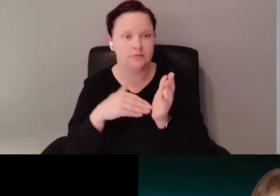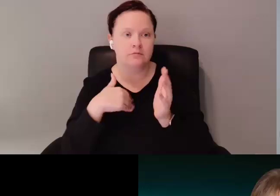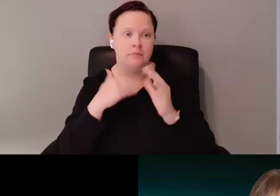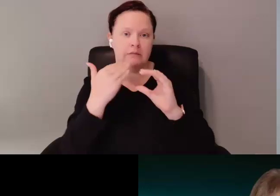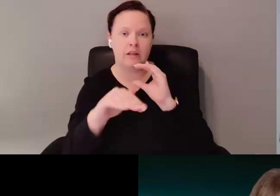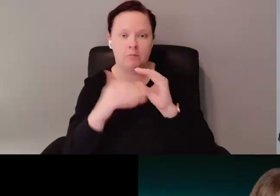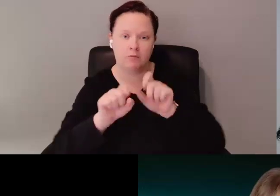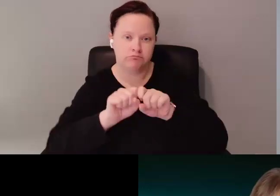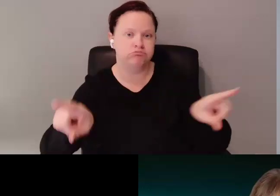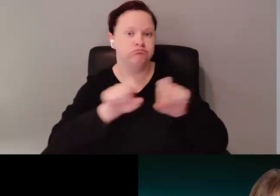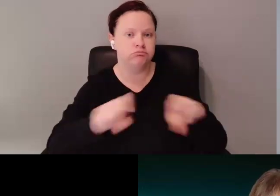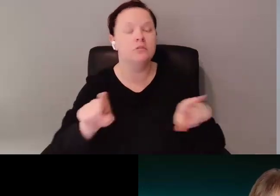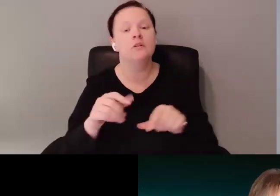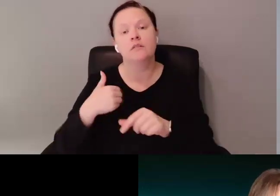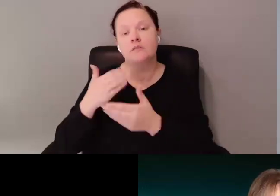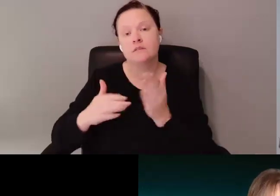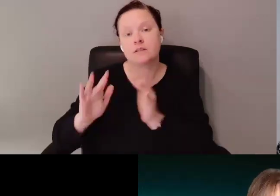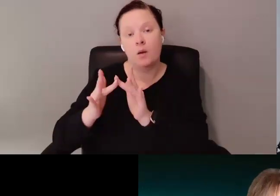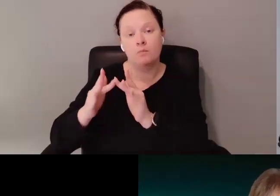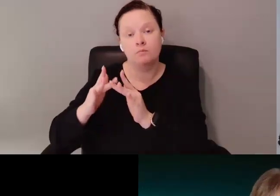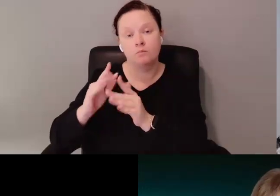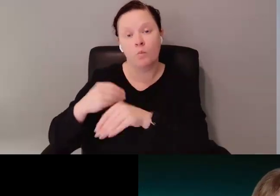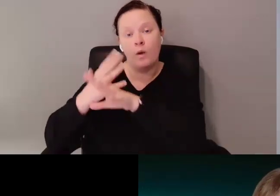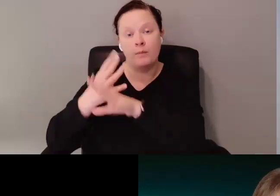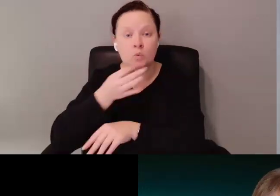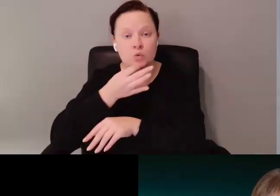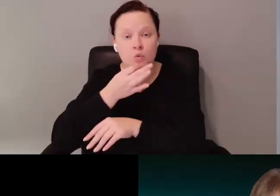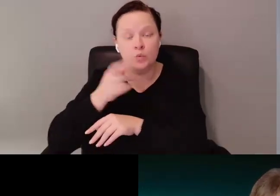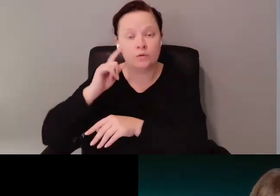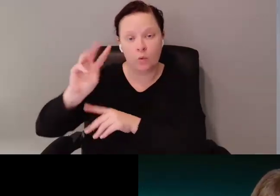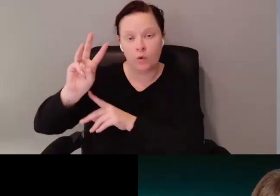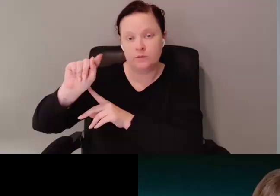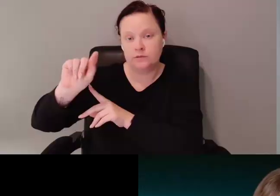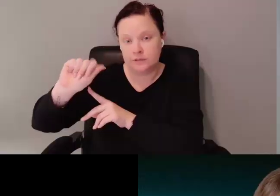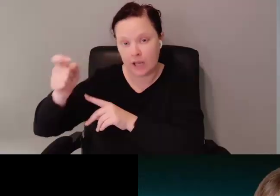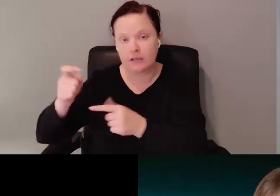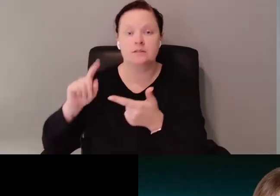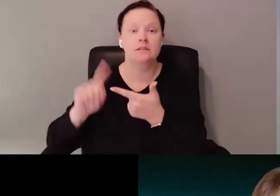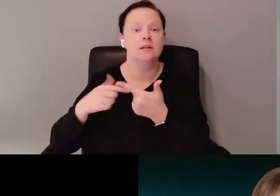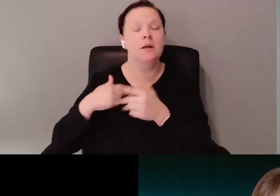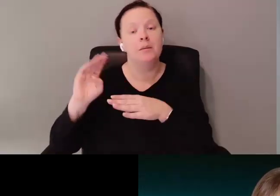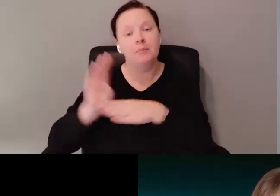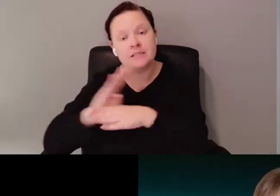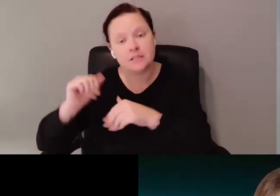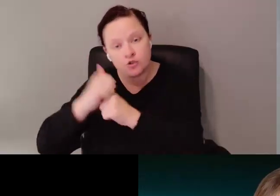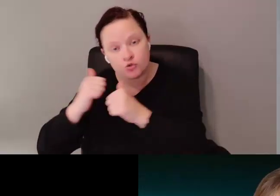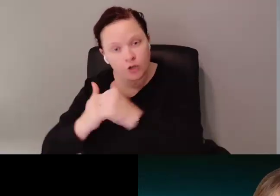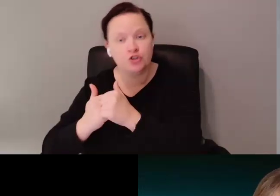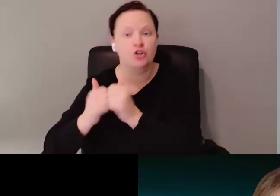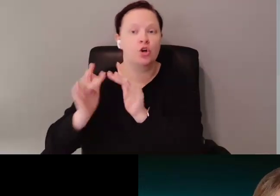got some tax specific webinars coming up. We've got some business structure type information coming